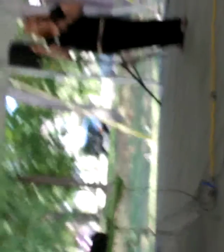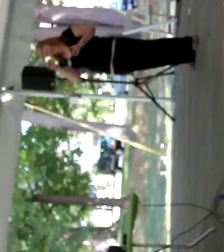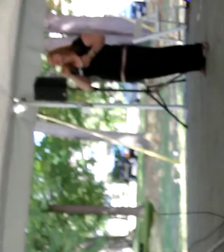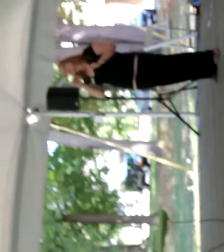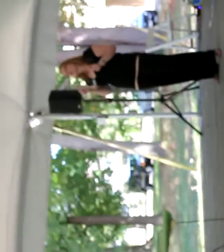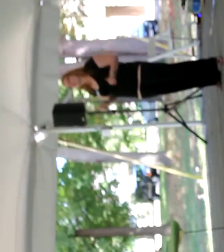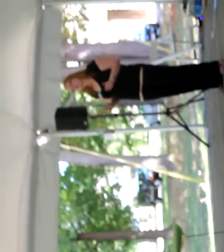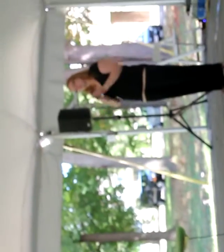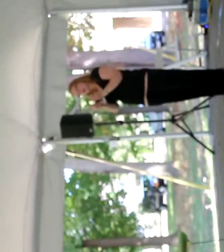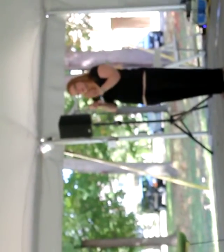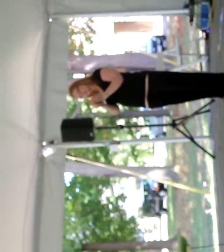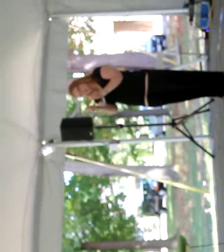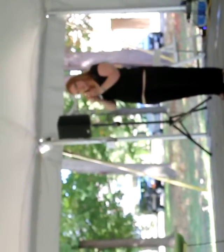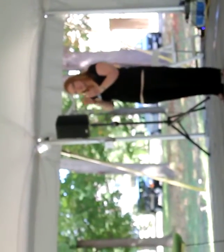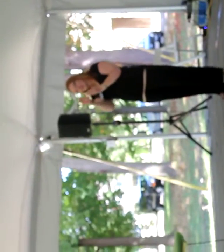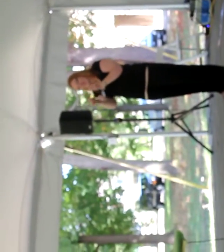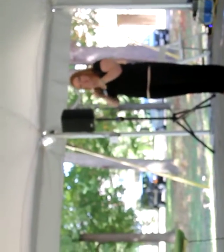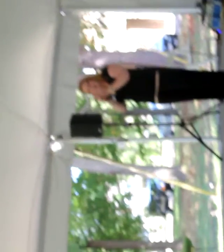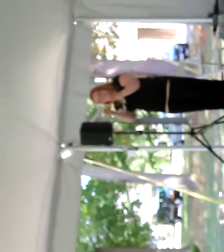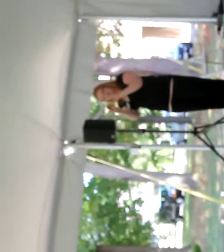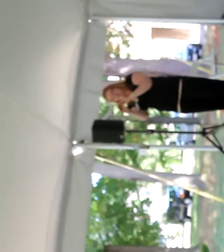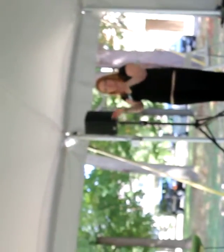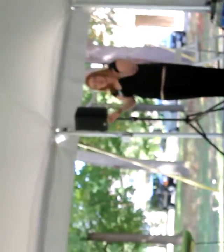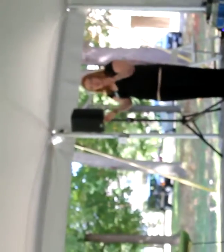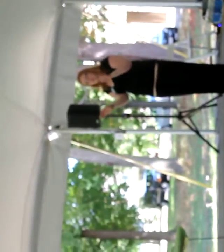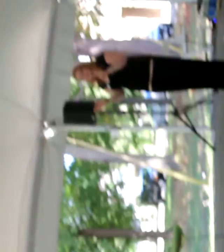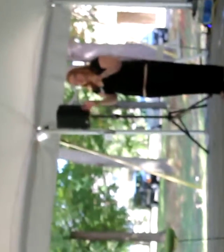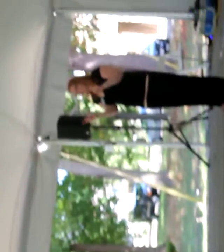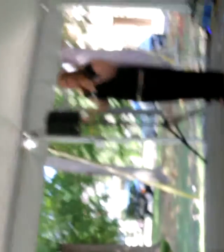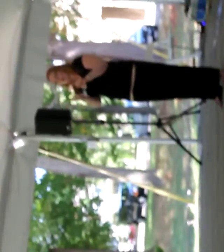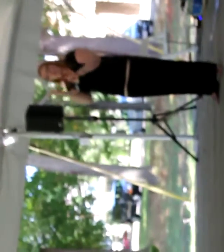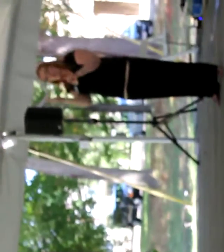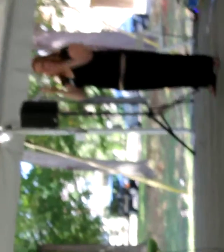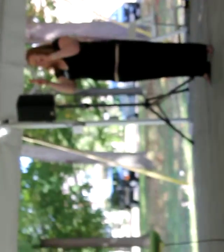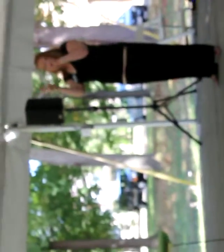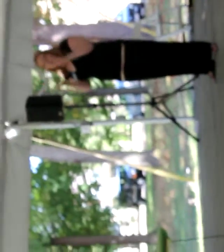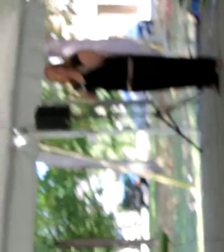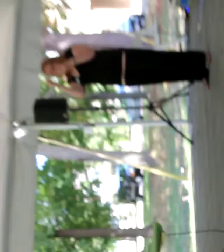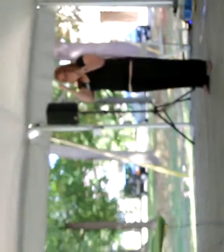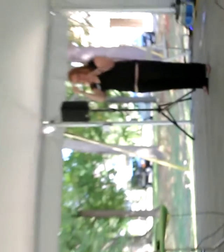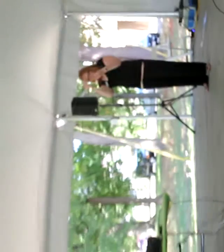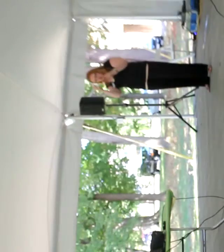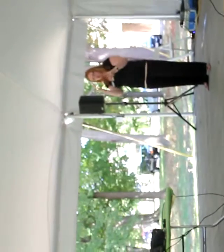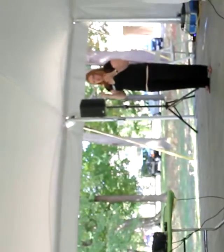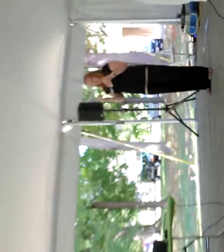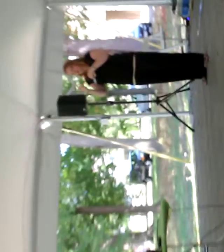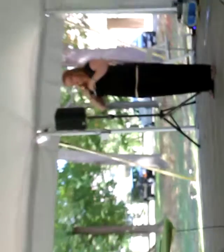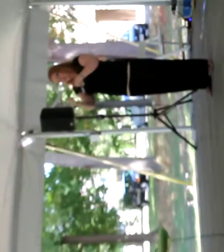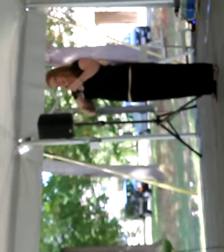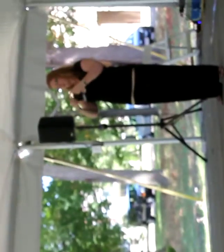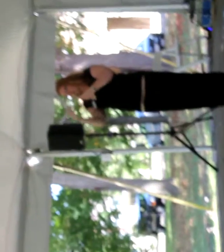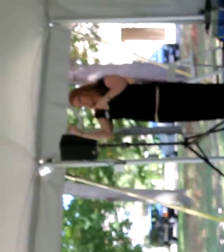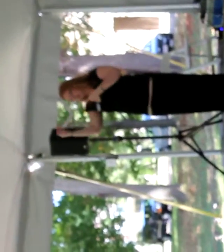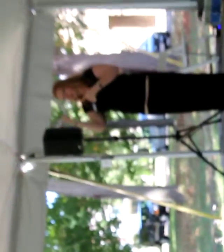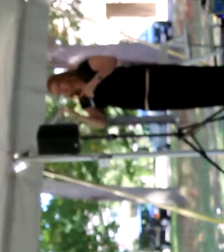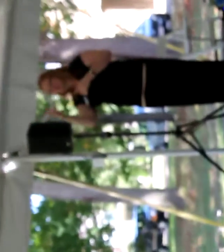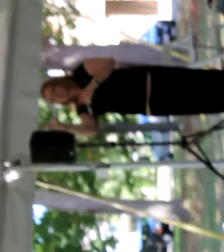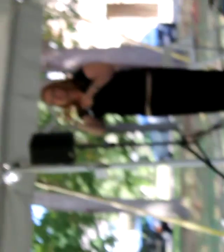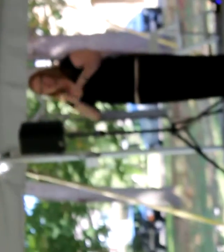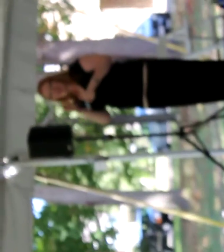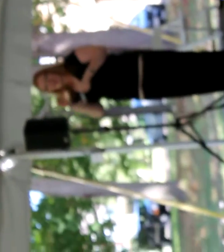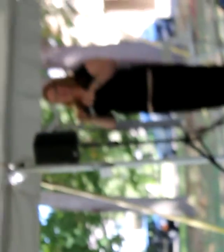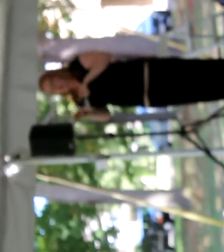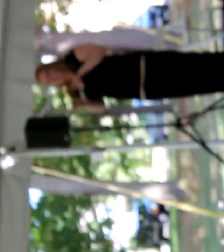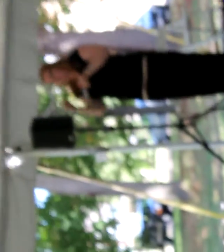magazine. And when that magazine comes out, there's all these very topical information in there. Today when you leave, you're going to get the Walk for Hearing issue